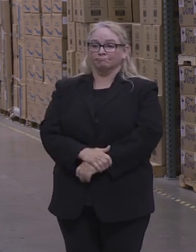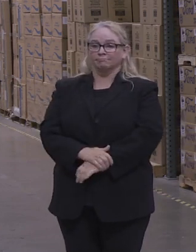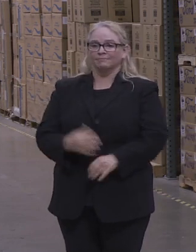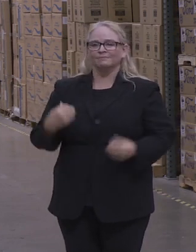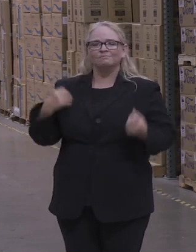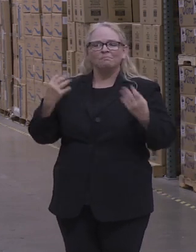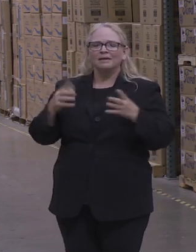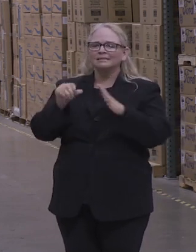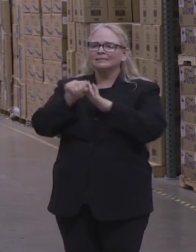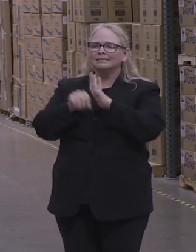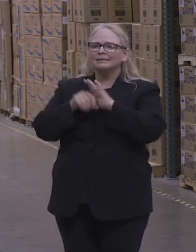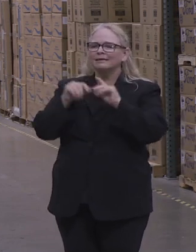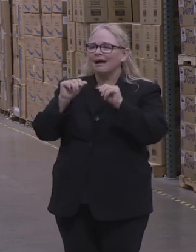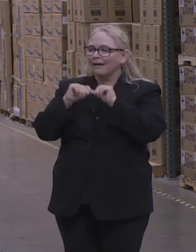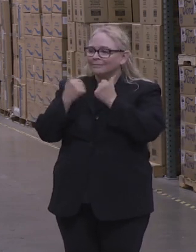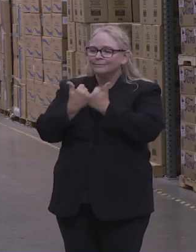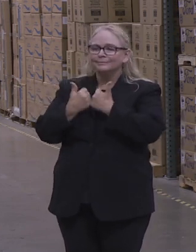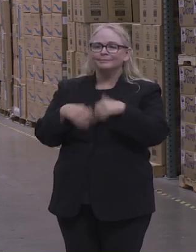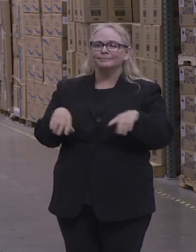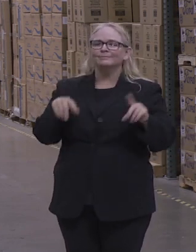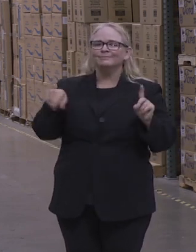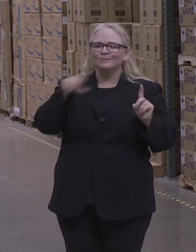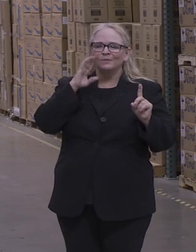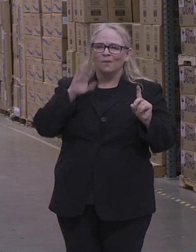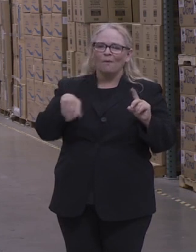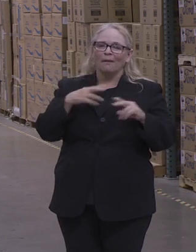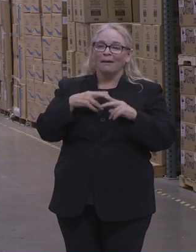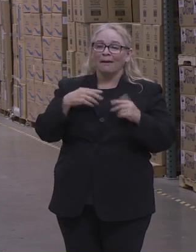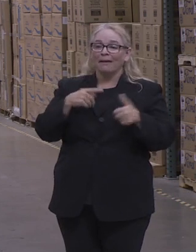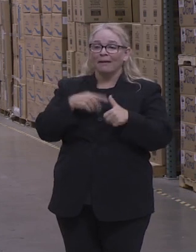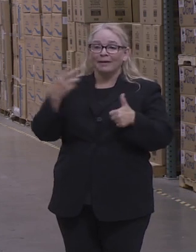many of you have become familiar with, from HHS,